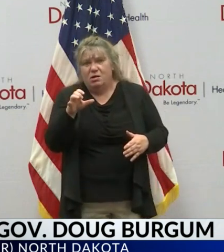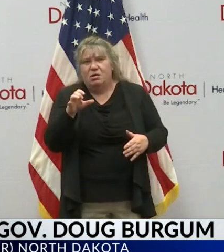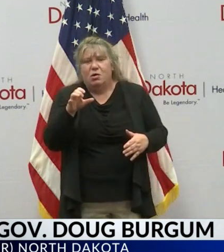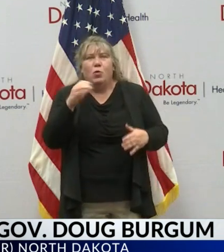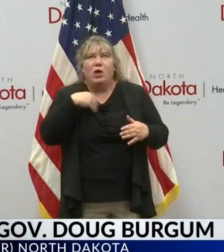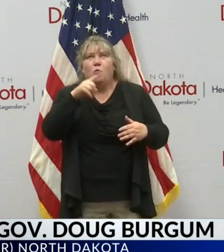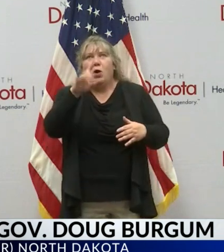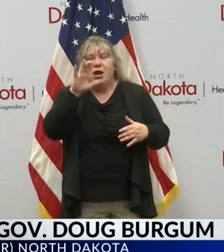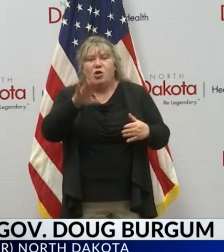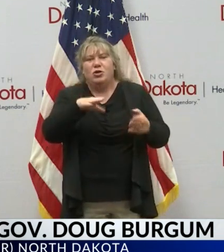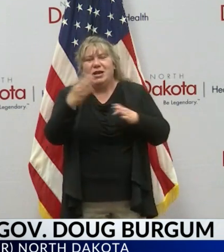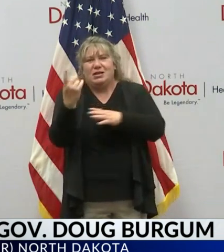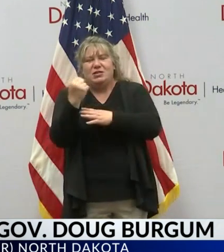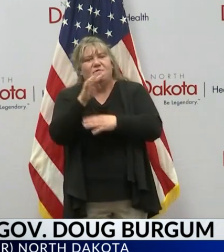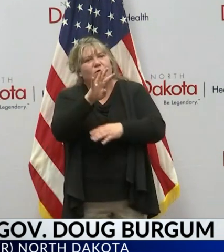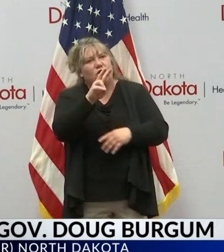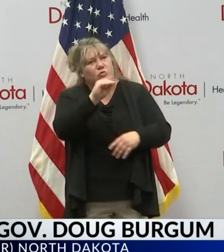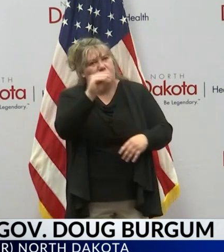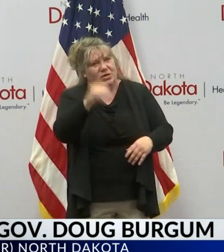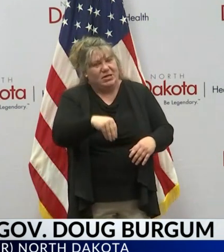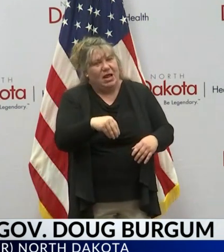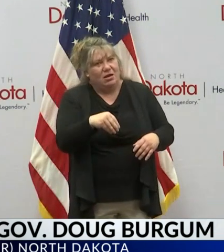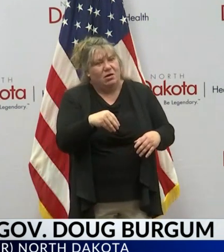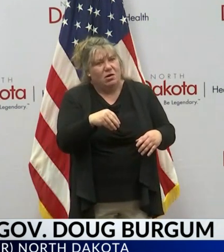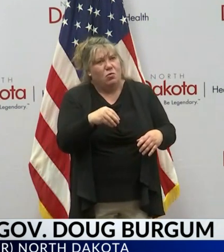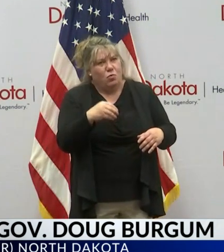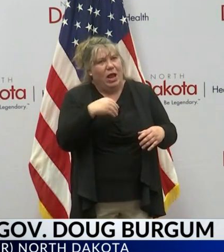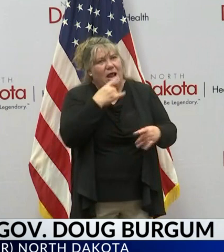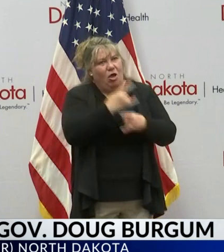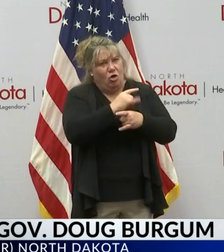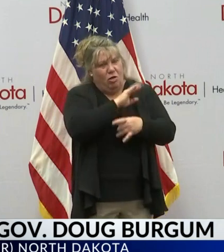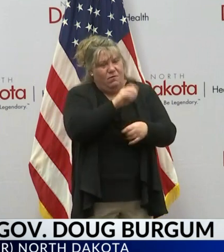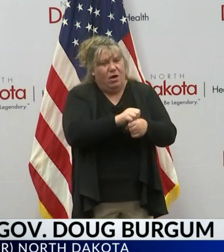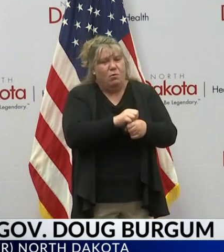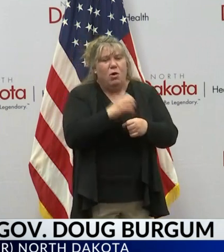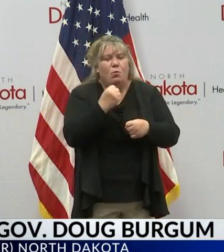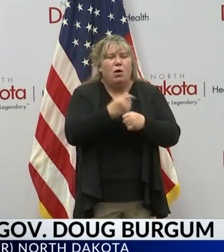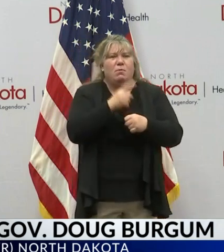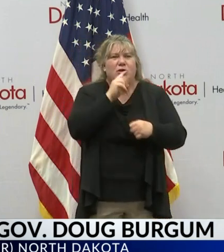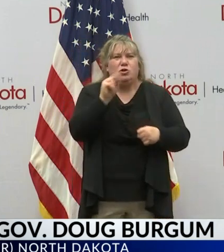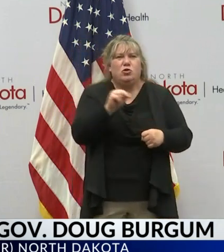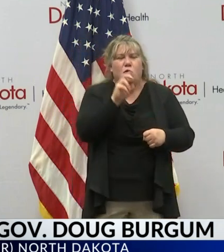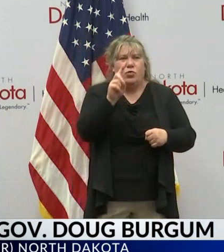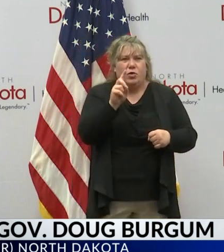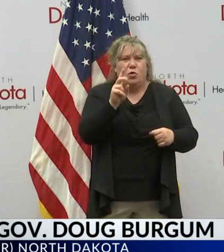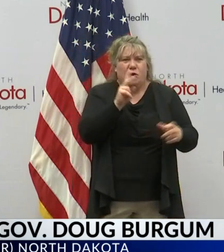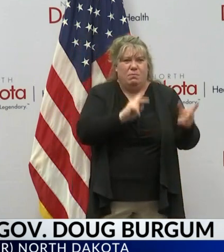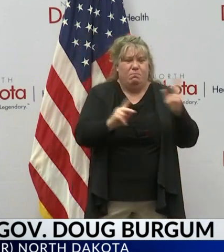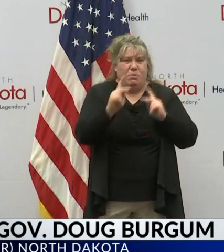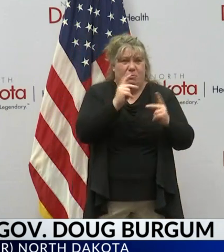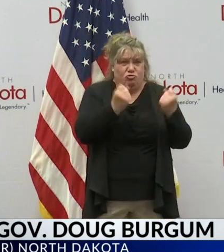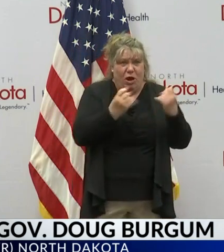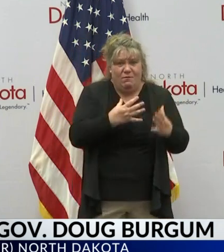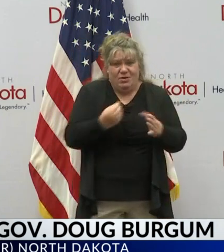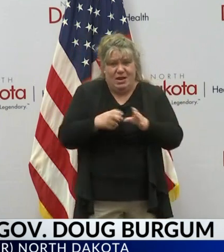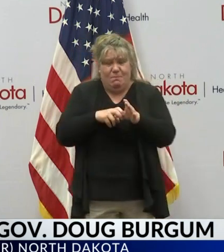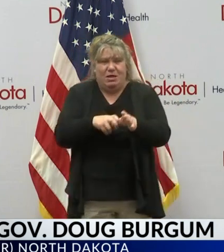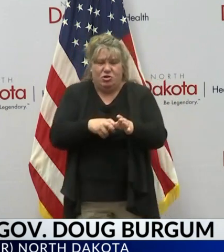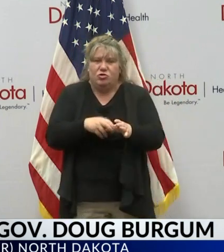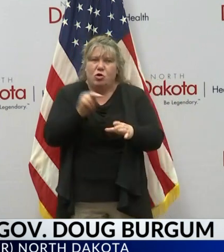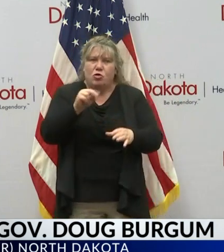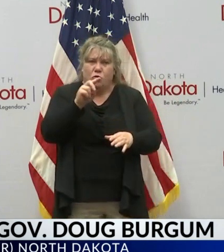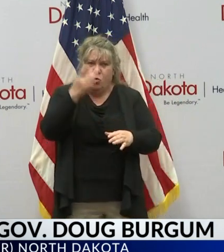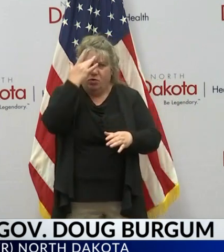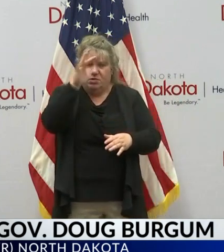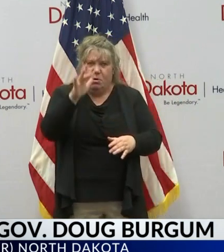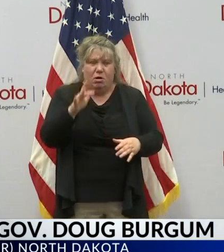alcohol related. We need to make sure that North Dakota drivers and passengers are also North Dakota smart, make sure that lives are not lost